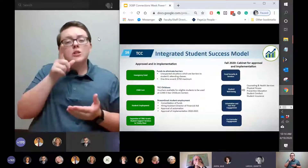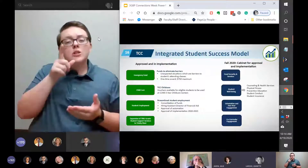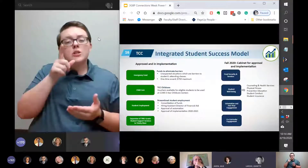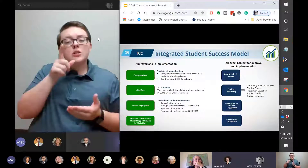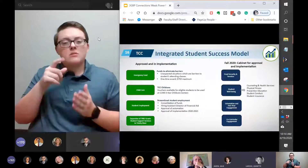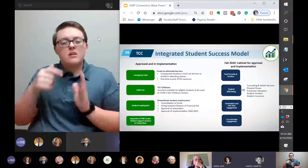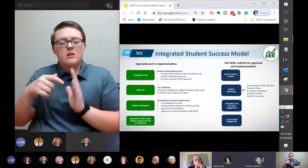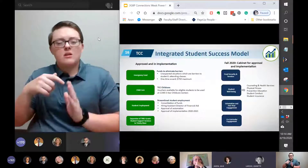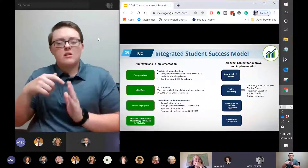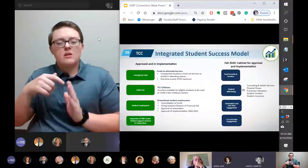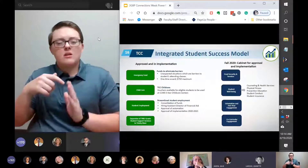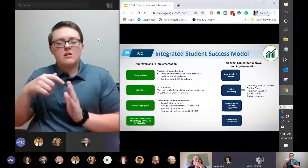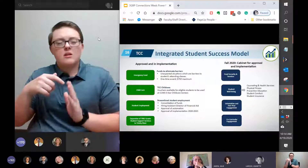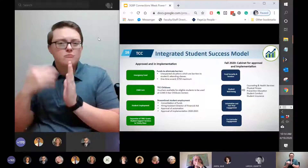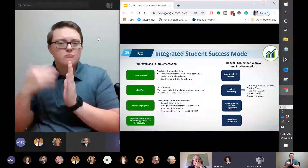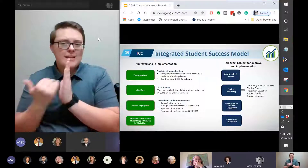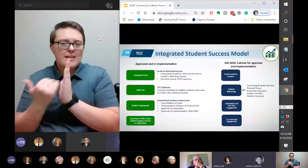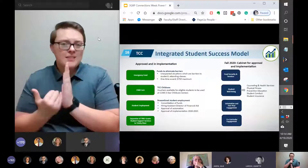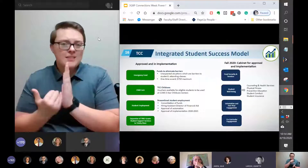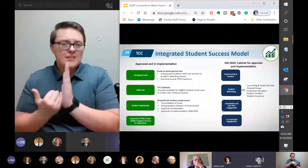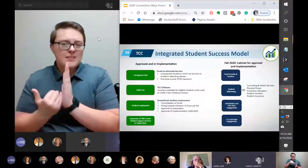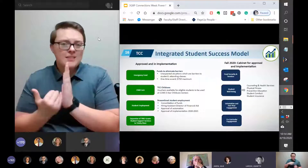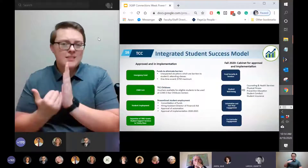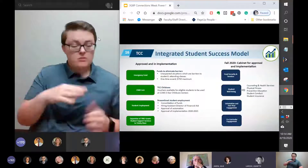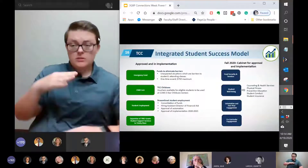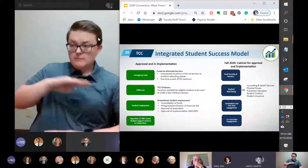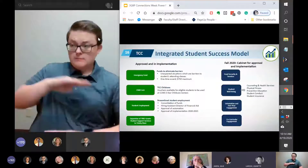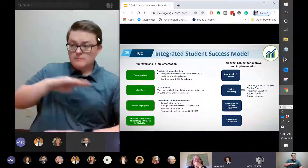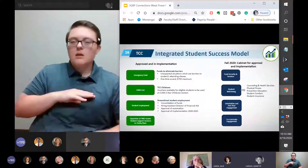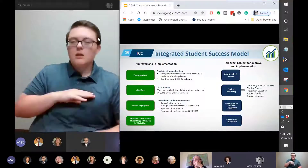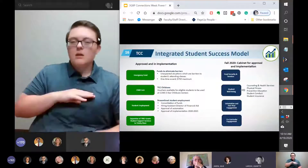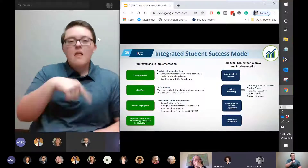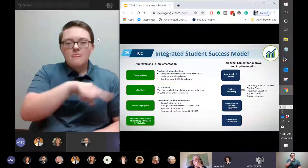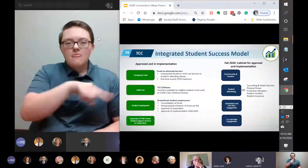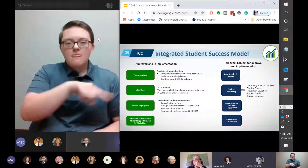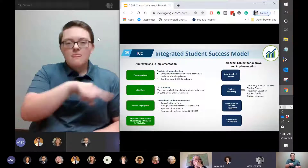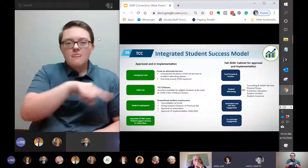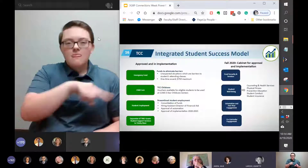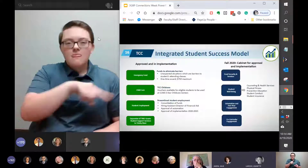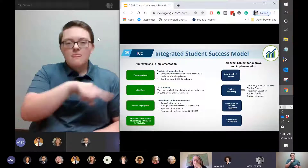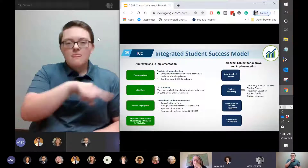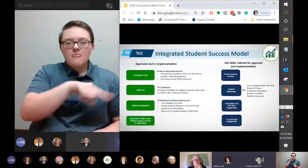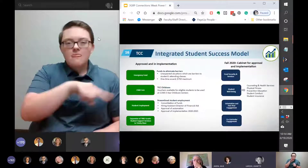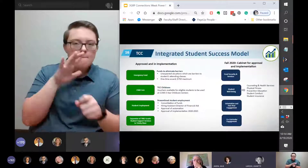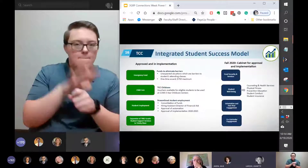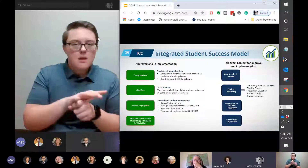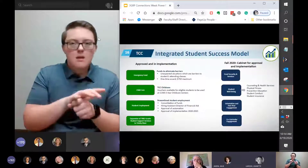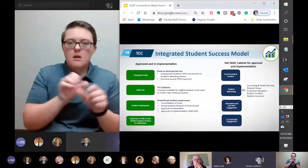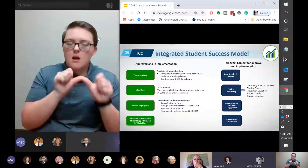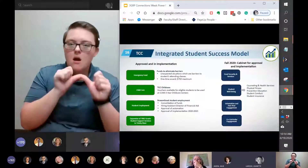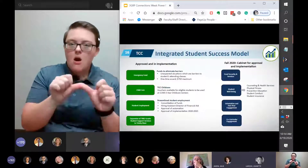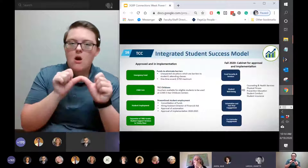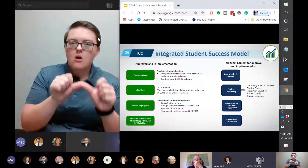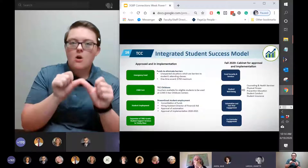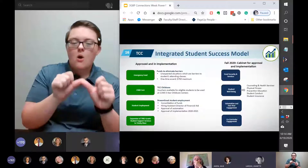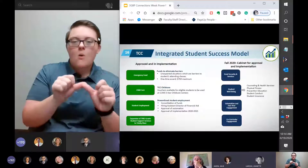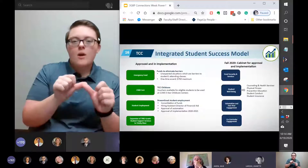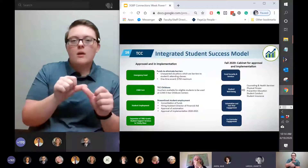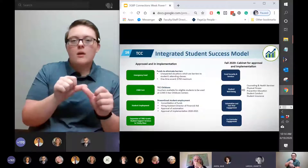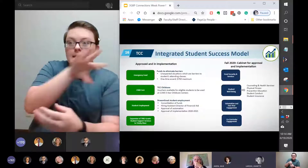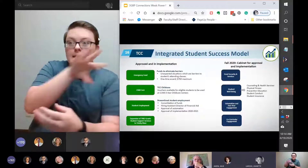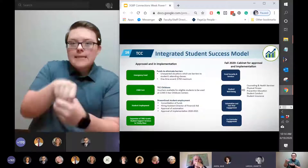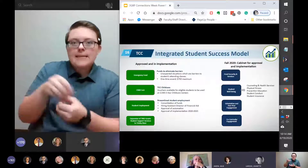become part of TRIO also have to make a commitment to really maintaining that ongoing engagement with the TRIO Student Support Services